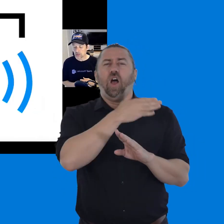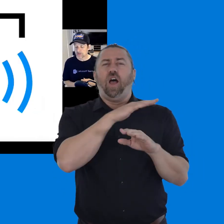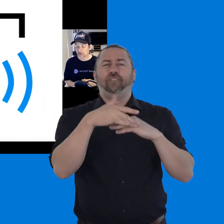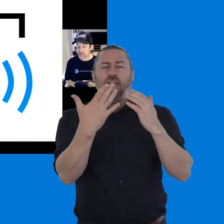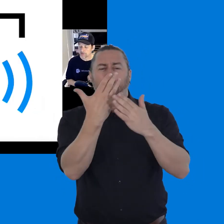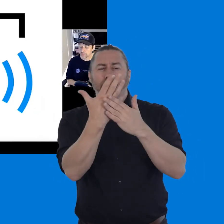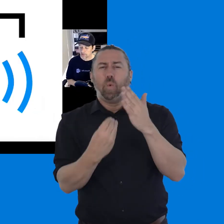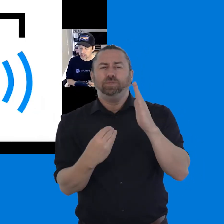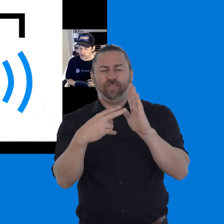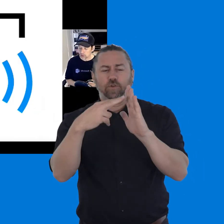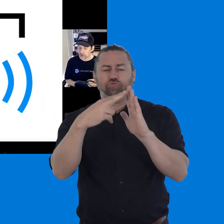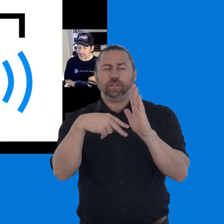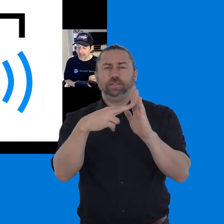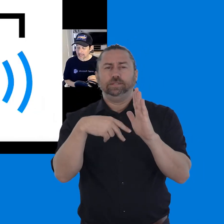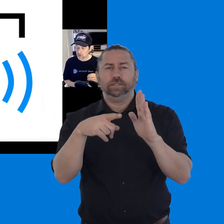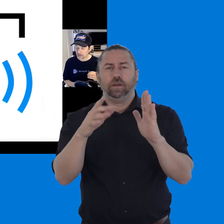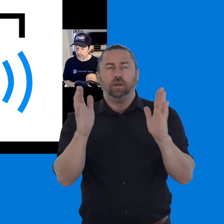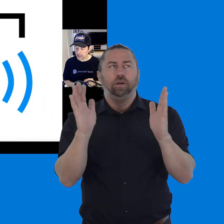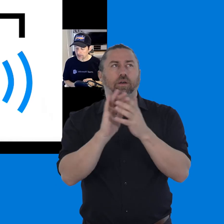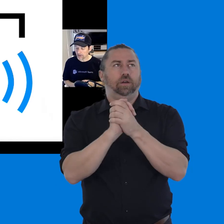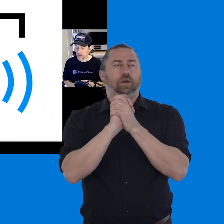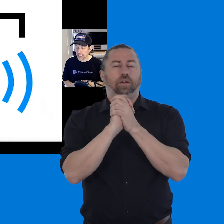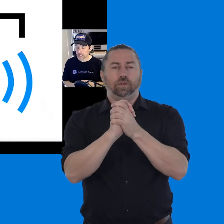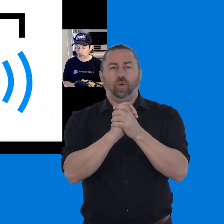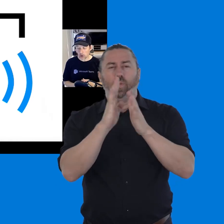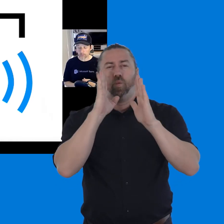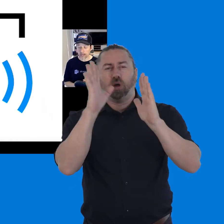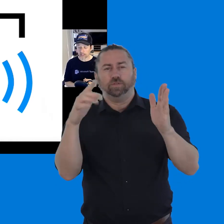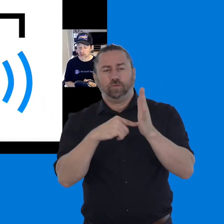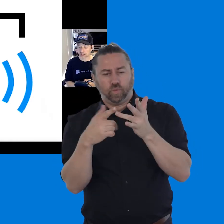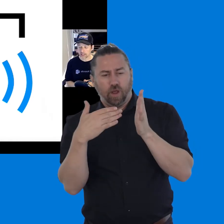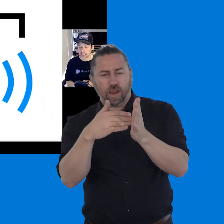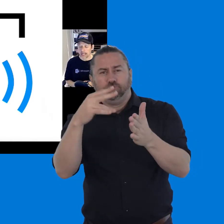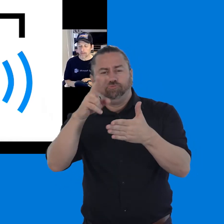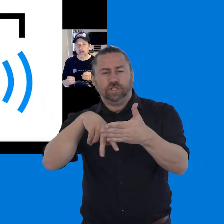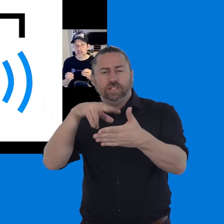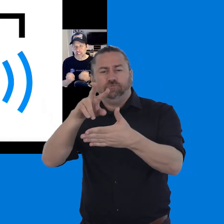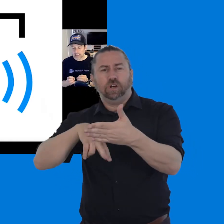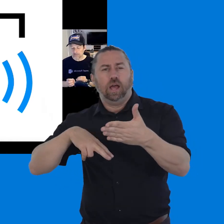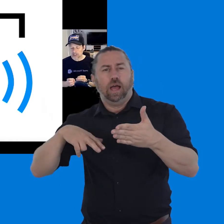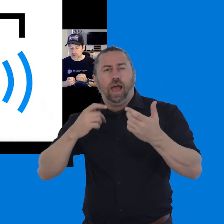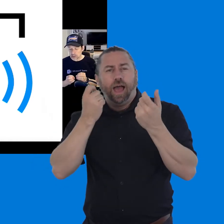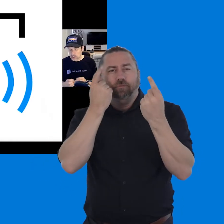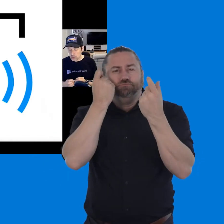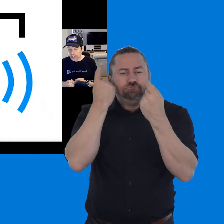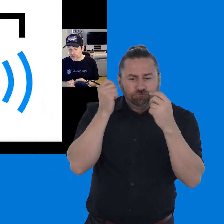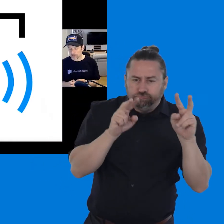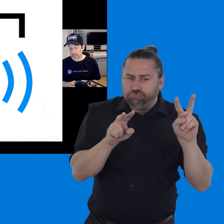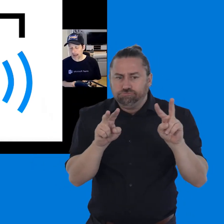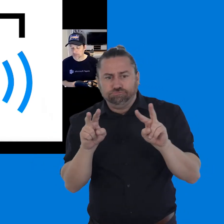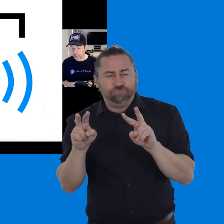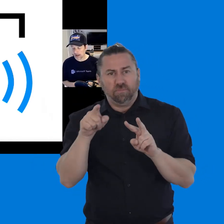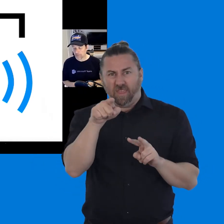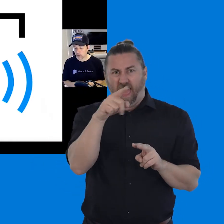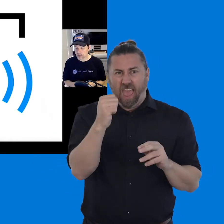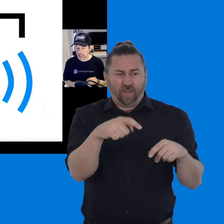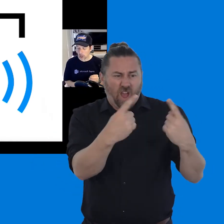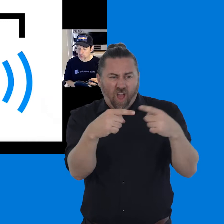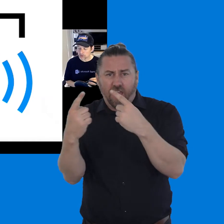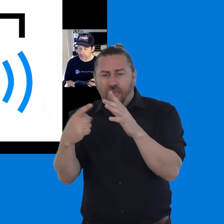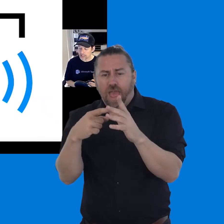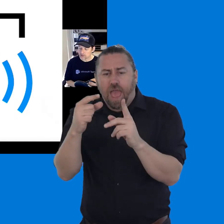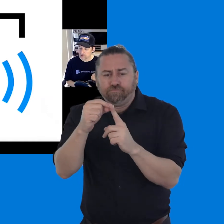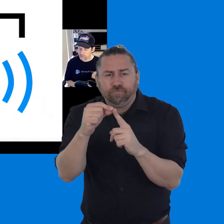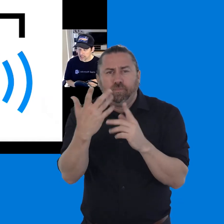webinar, the Immersive Reader is a free tool that aids with independent reading and comprehension. And because it lives in so many different apps and platforms,